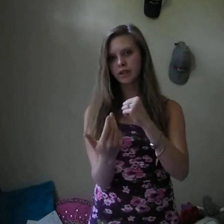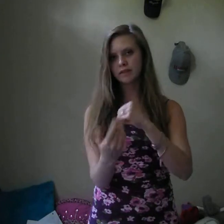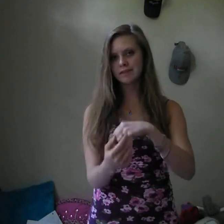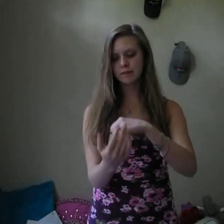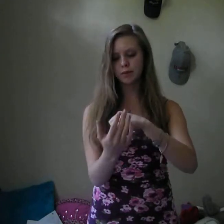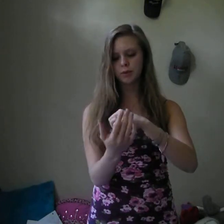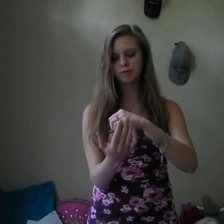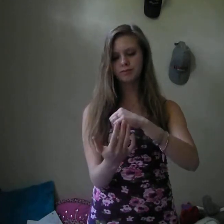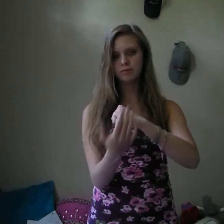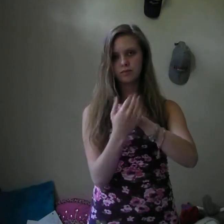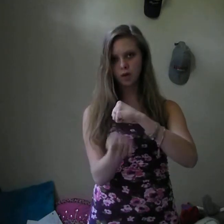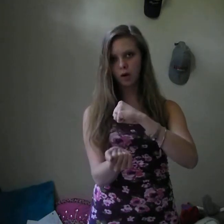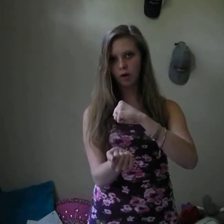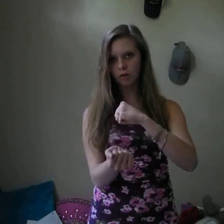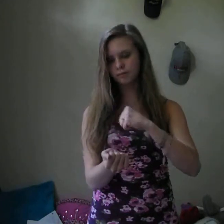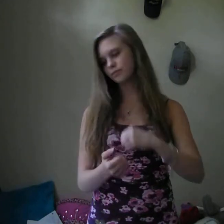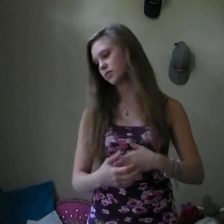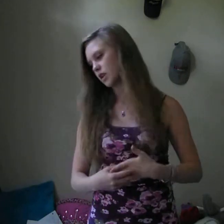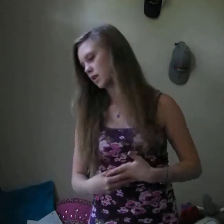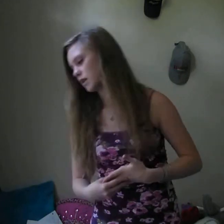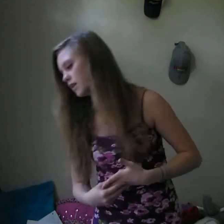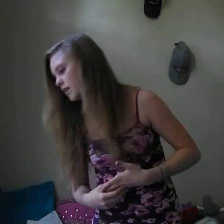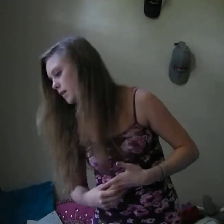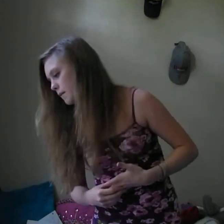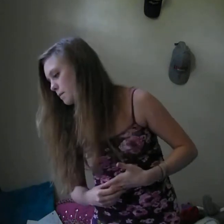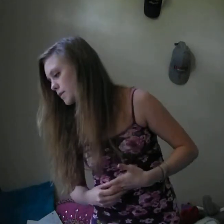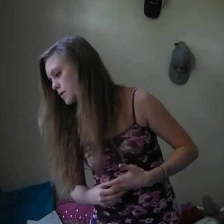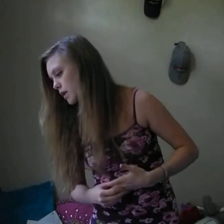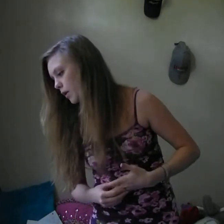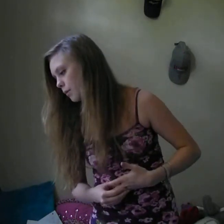really simple. Call. So,